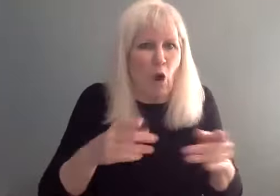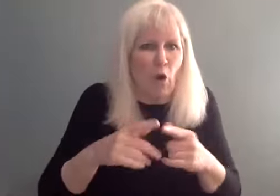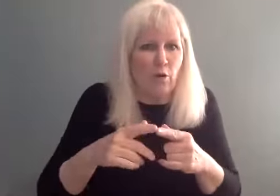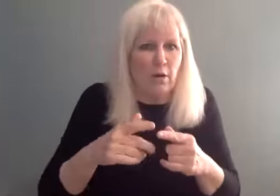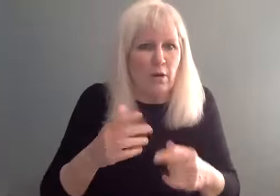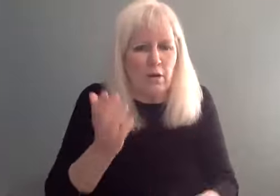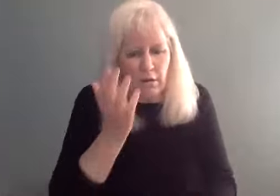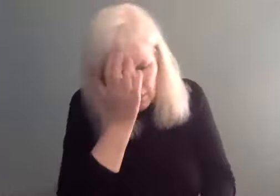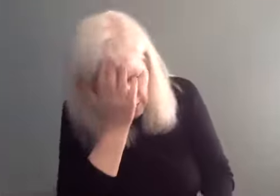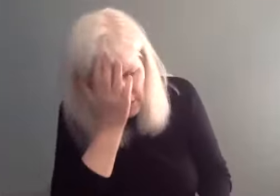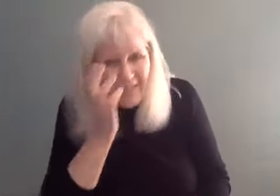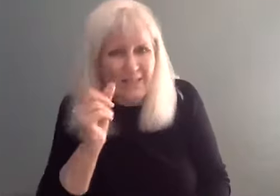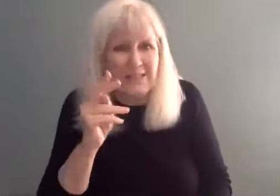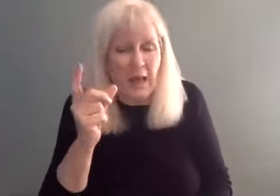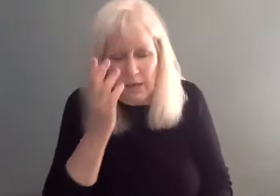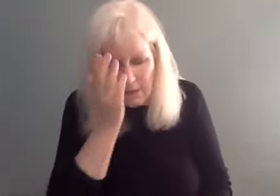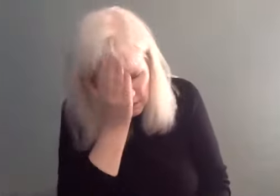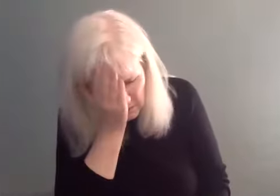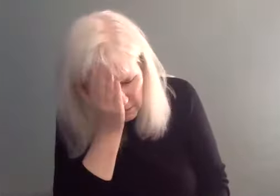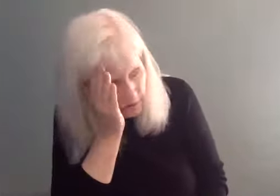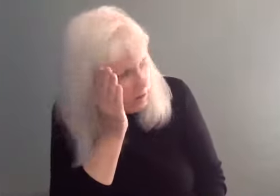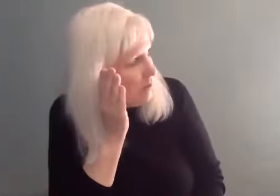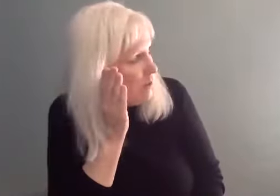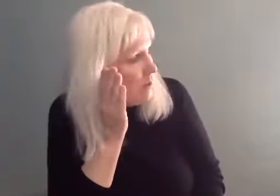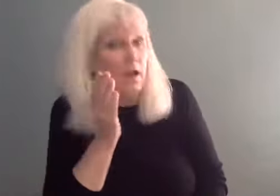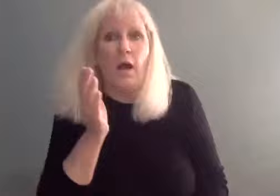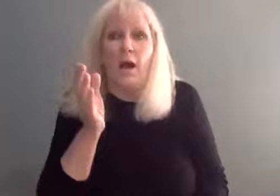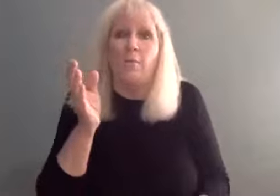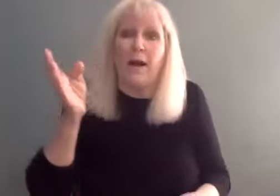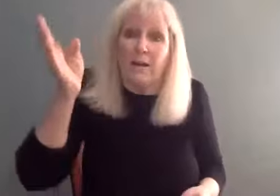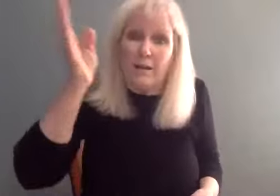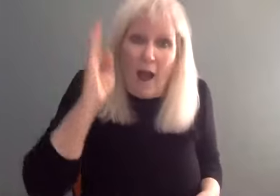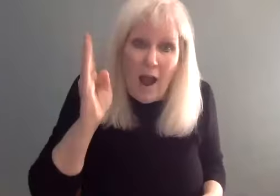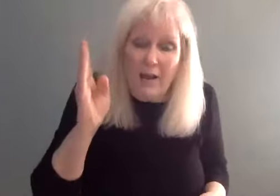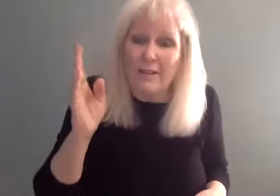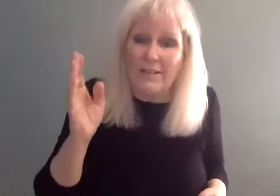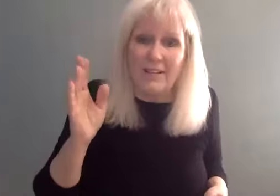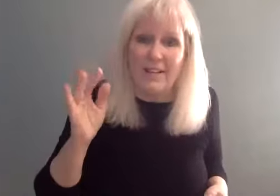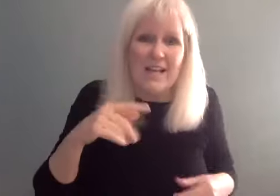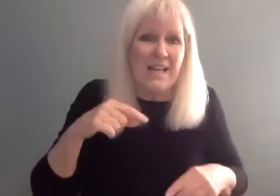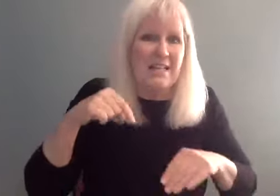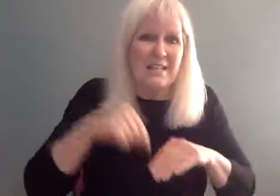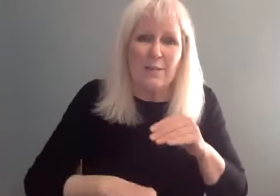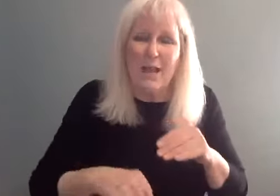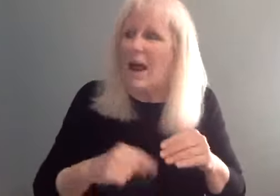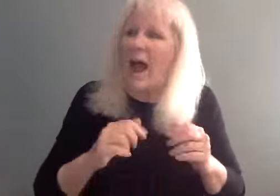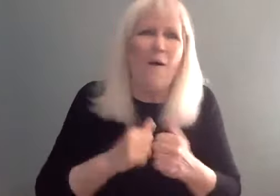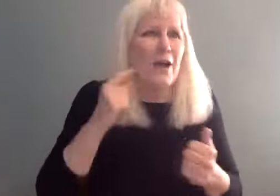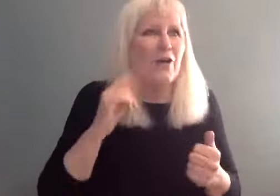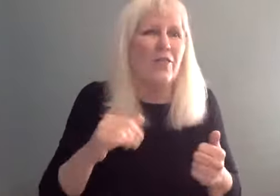moment. And the moment was God said deep down within that, and I don't even know how I heard it because I was out. It said,